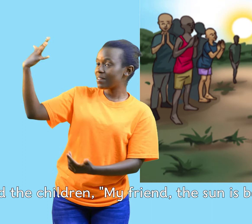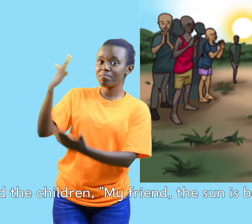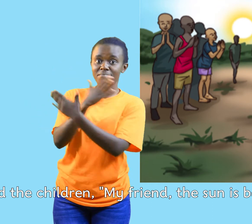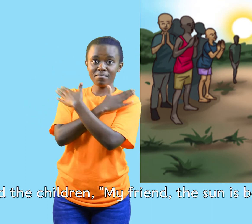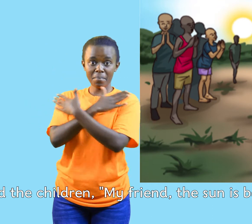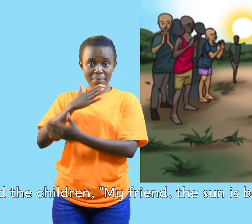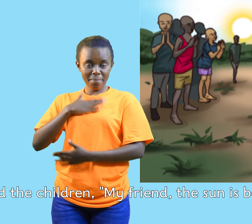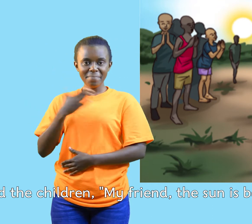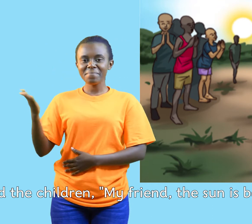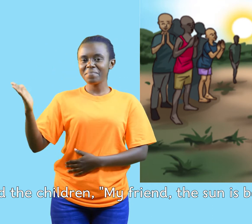friend, the sun is back."